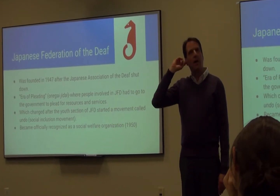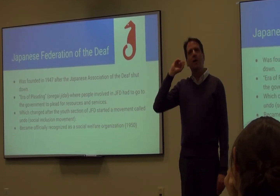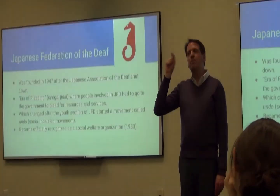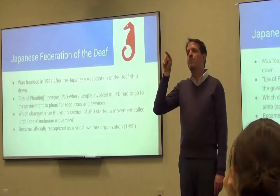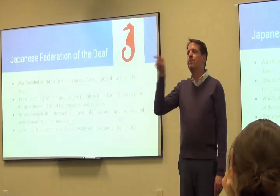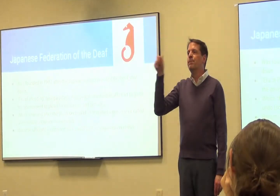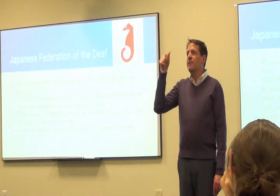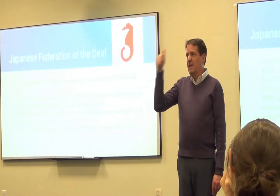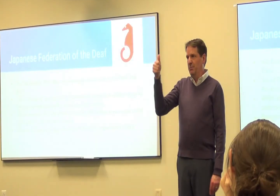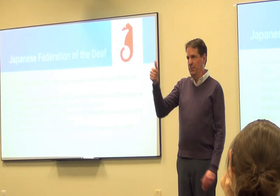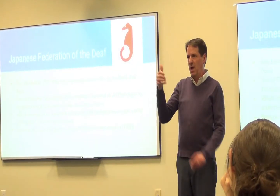Osuki.